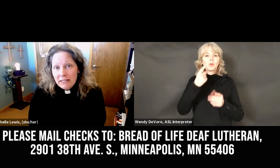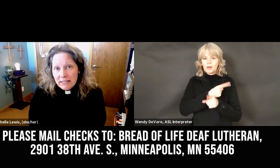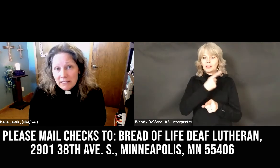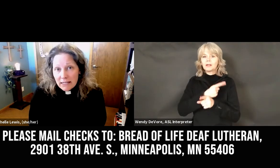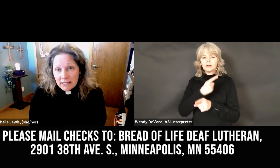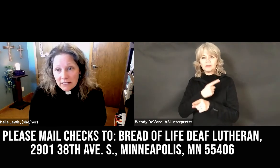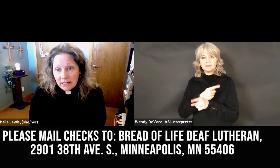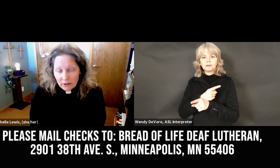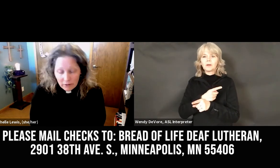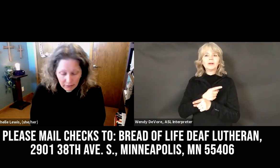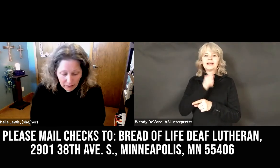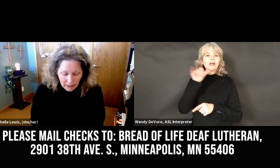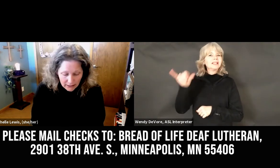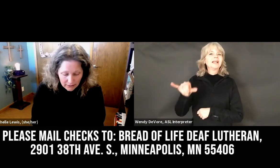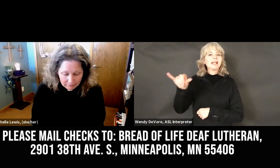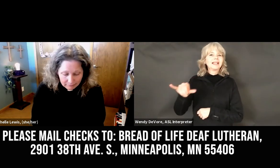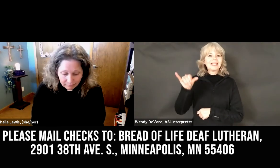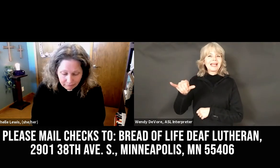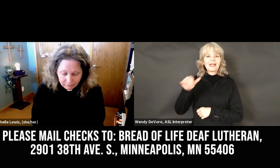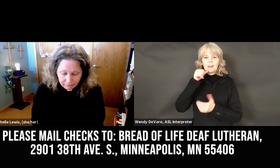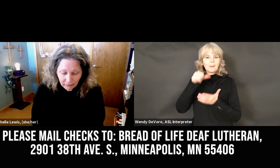money doesn't stay sitting in our mailbox.